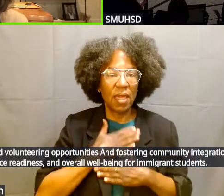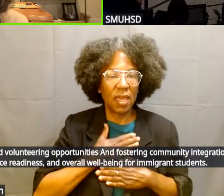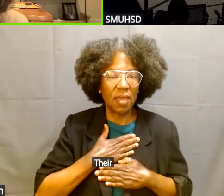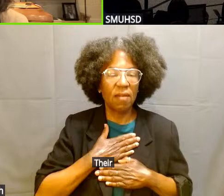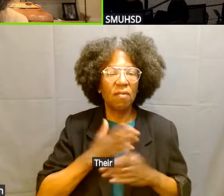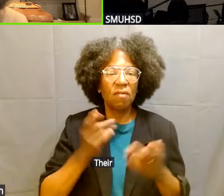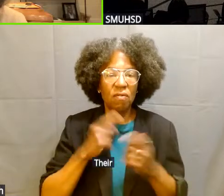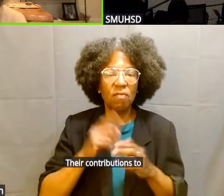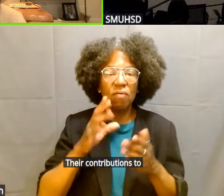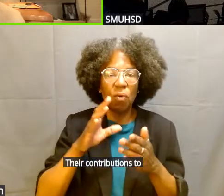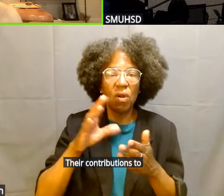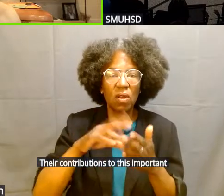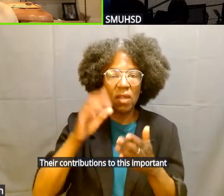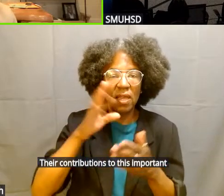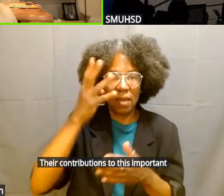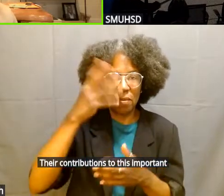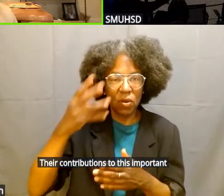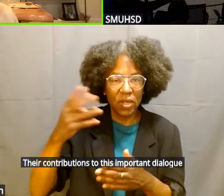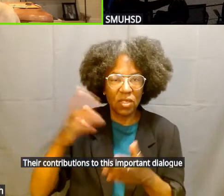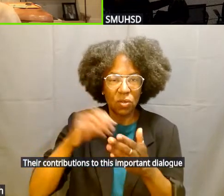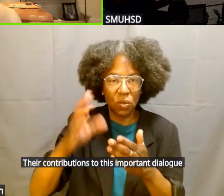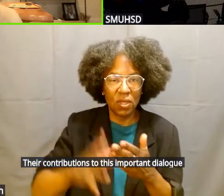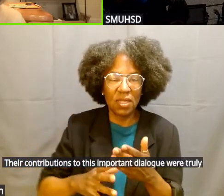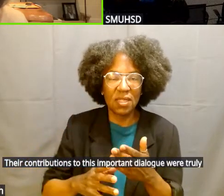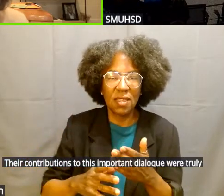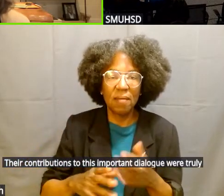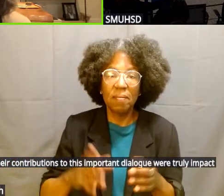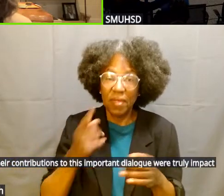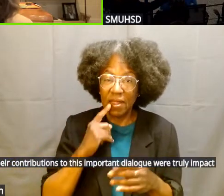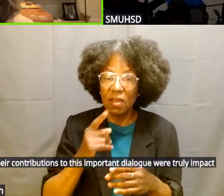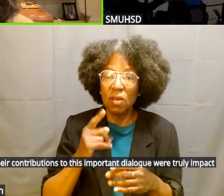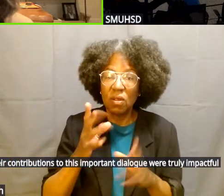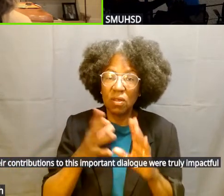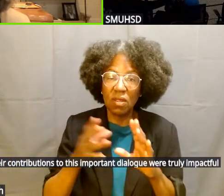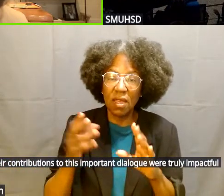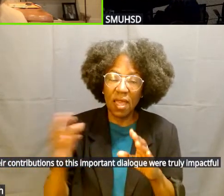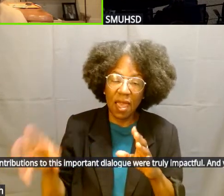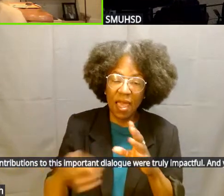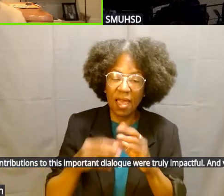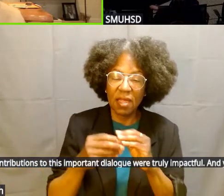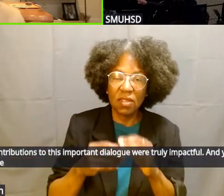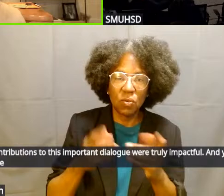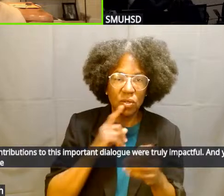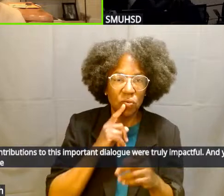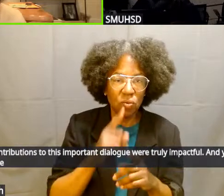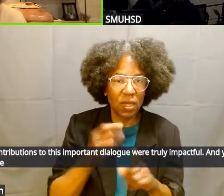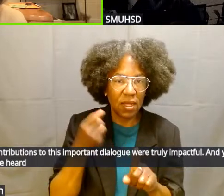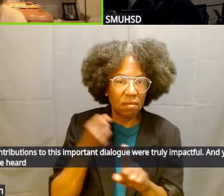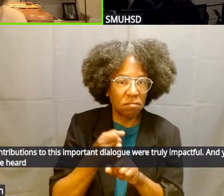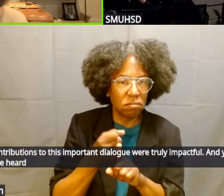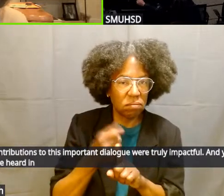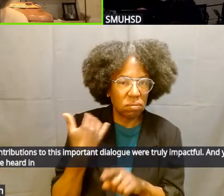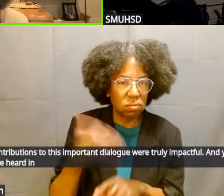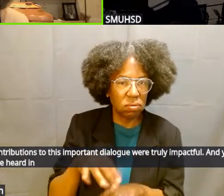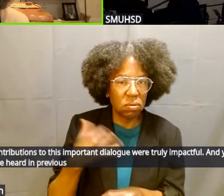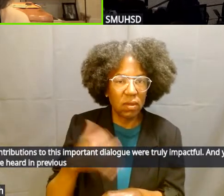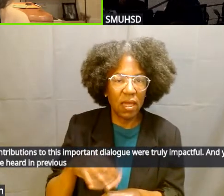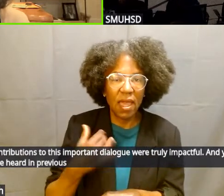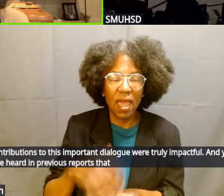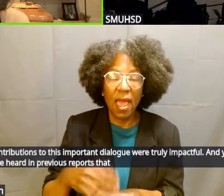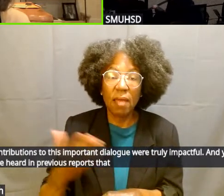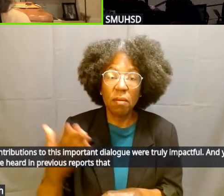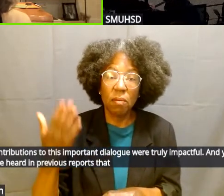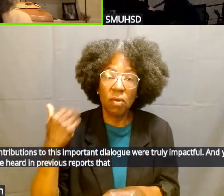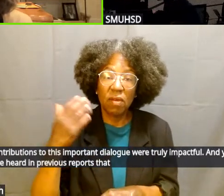this important dialogue were truly impactful. And you may have heard in previous reports that